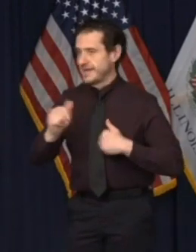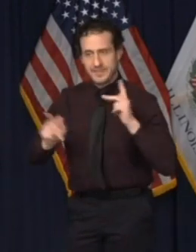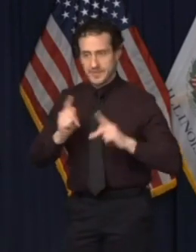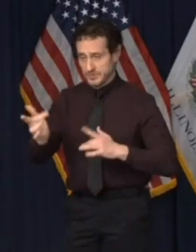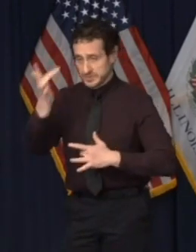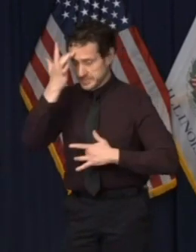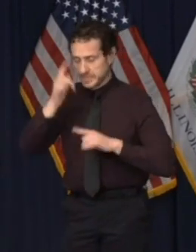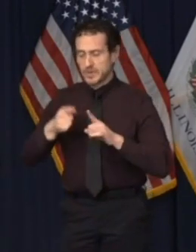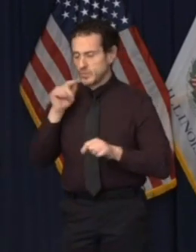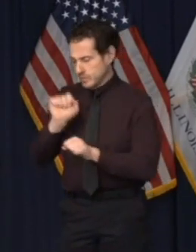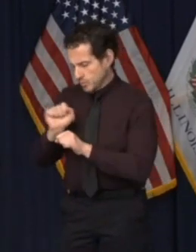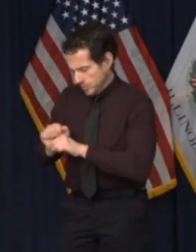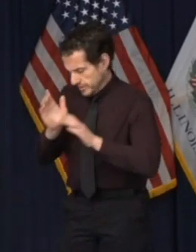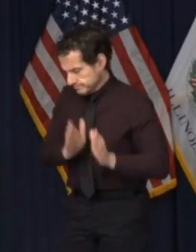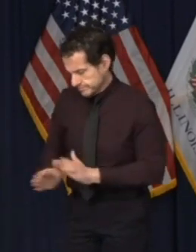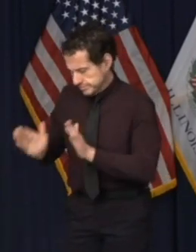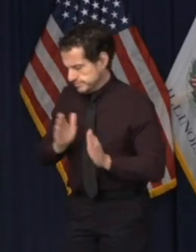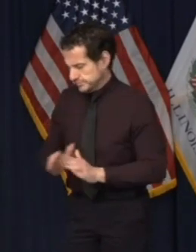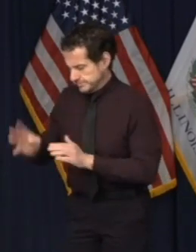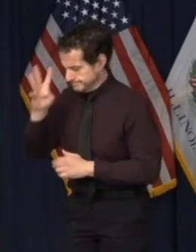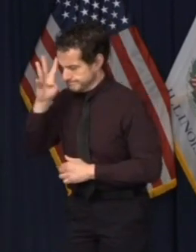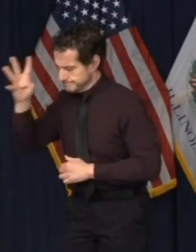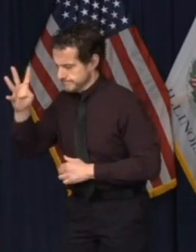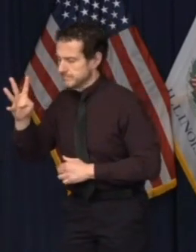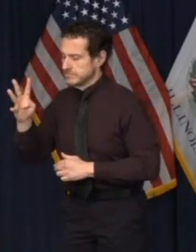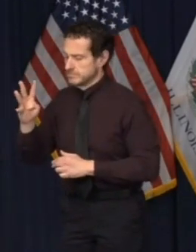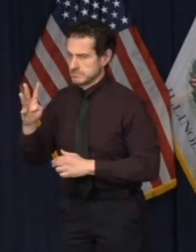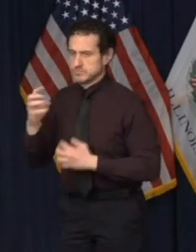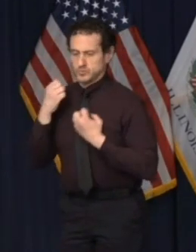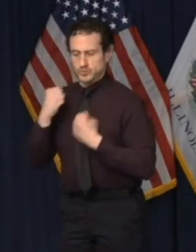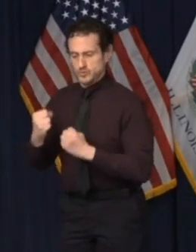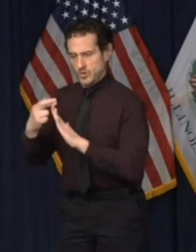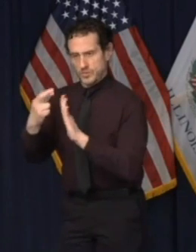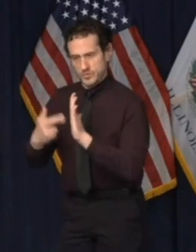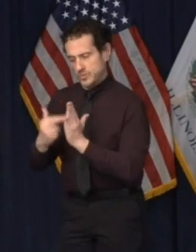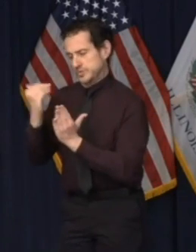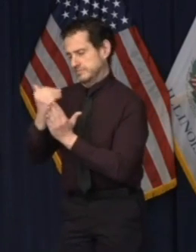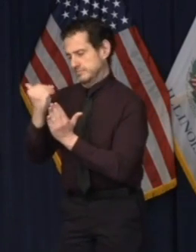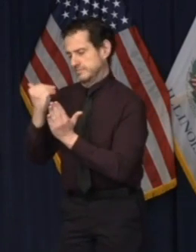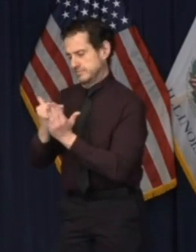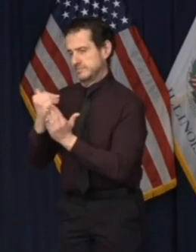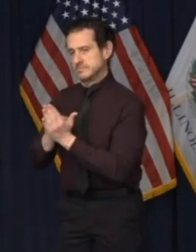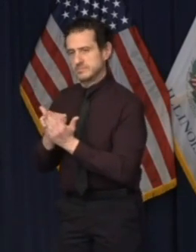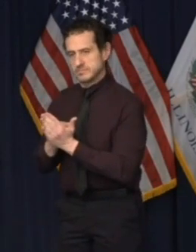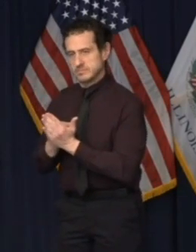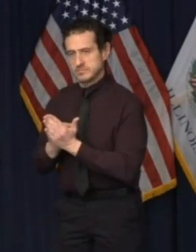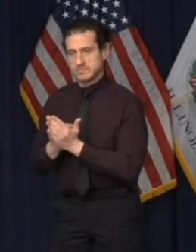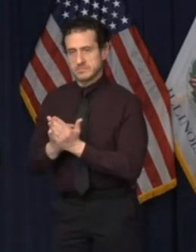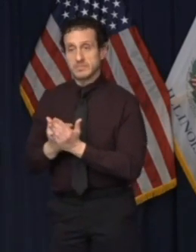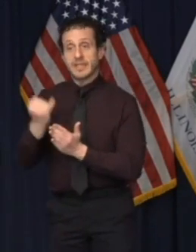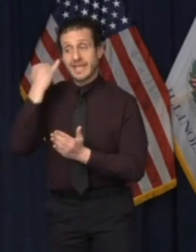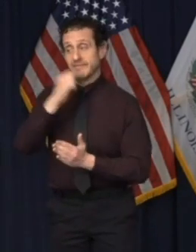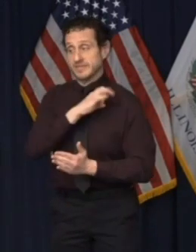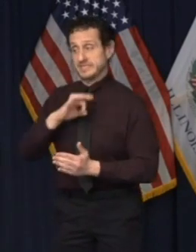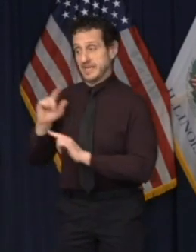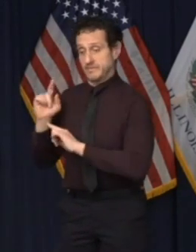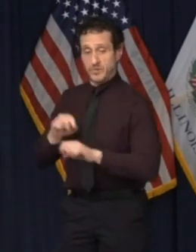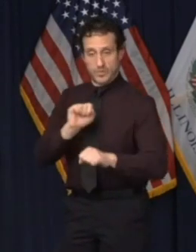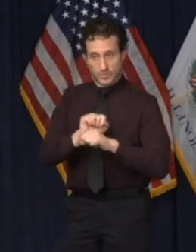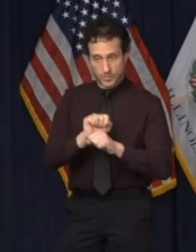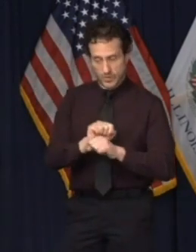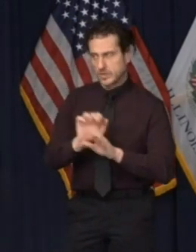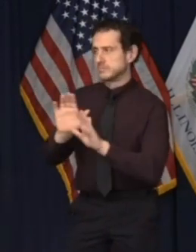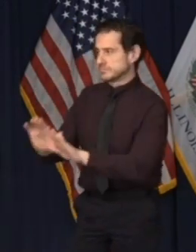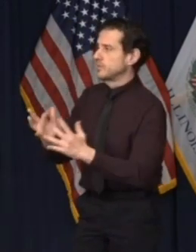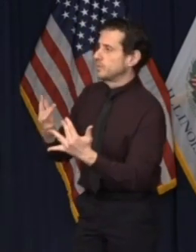a very intense set of guidances, including the pre-shift assessments,